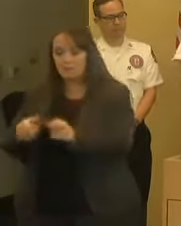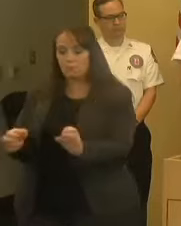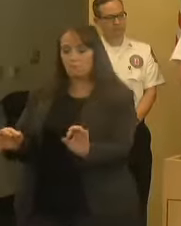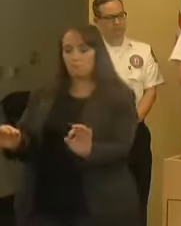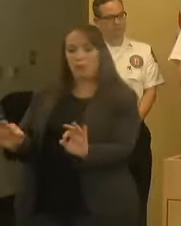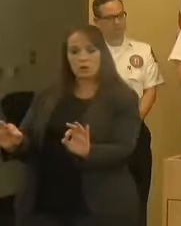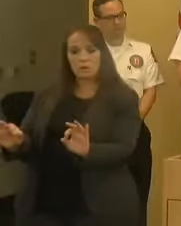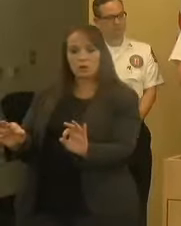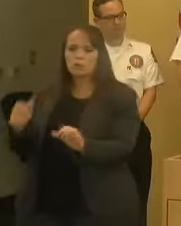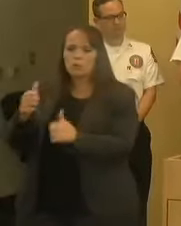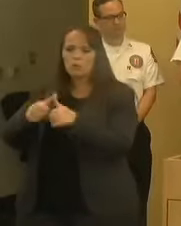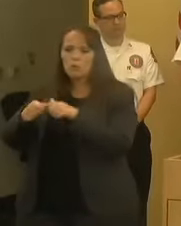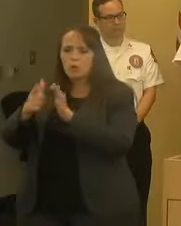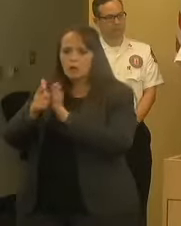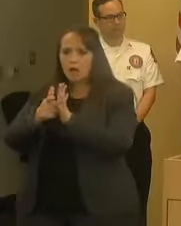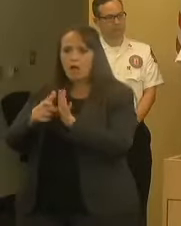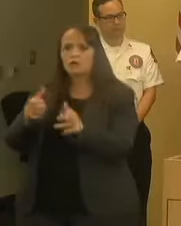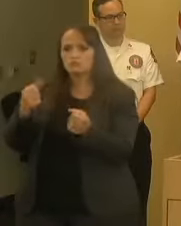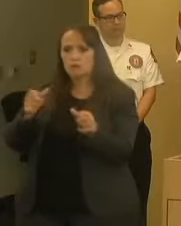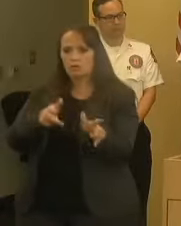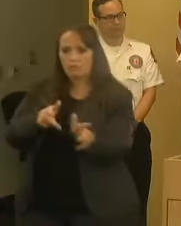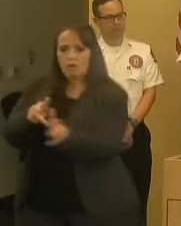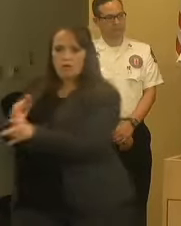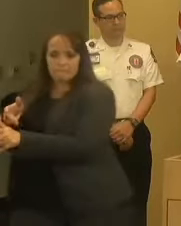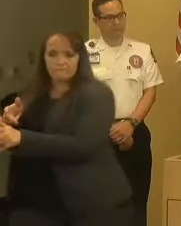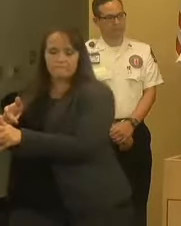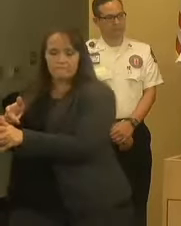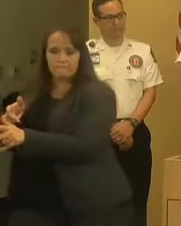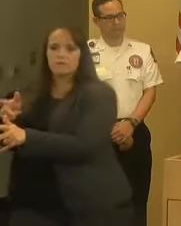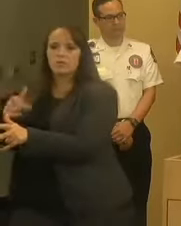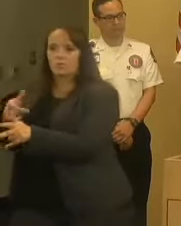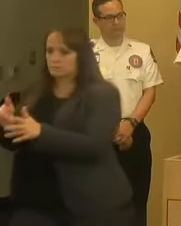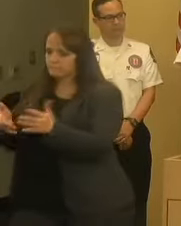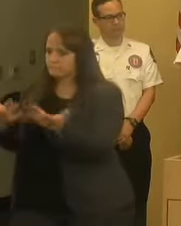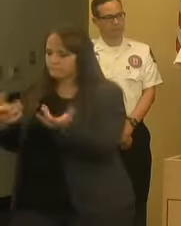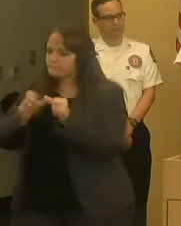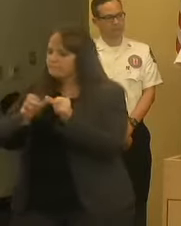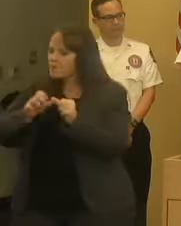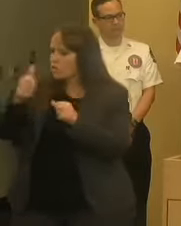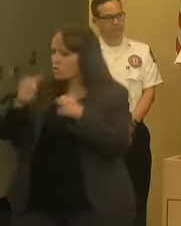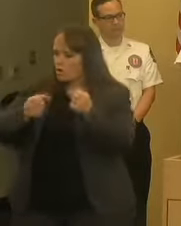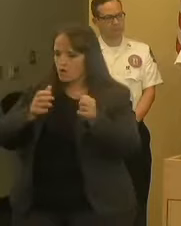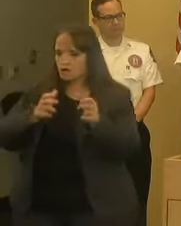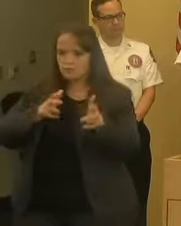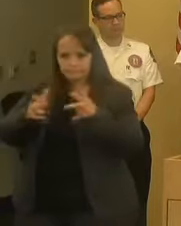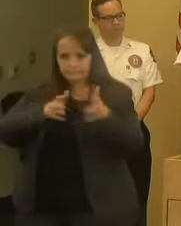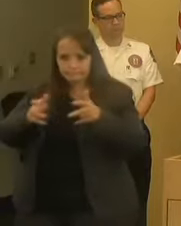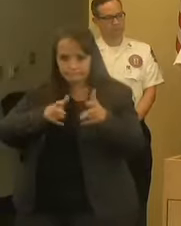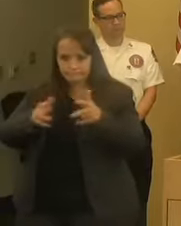state law, please move your vehicle off to the side of the road so that we can continue to keep traffic flowing.